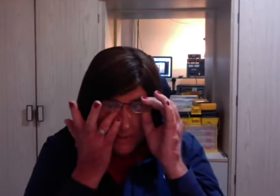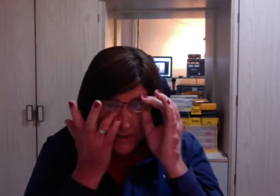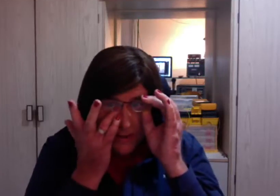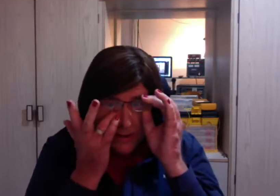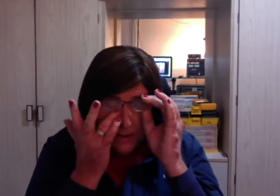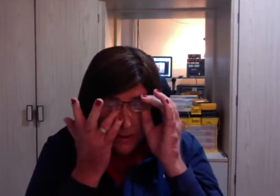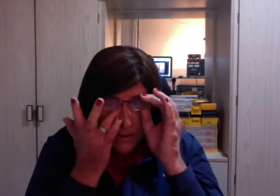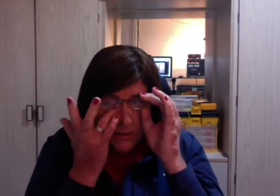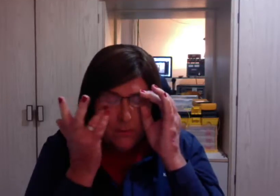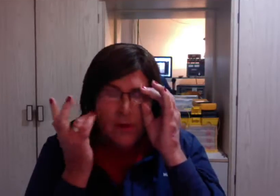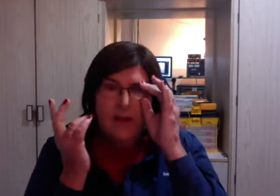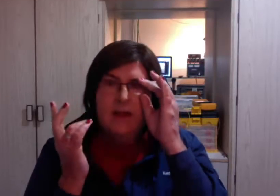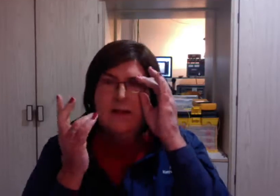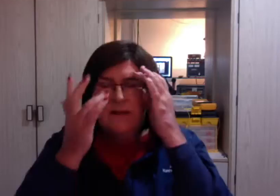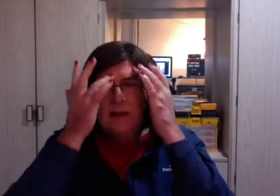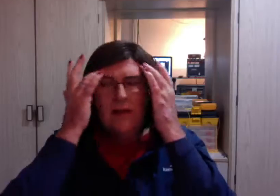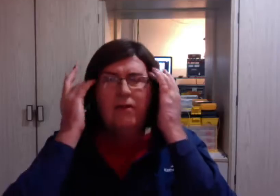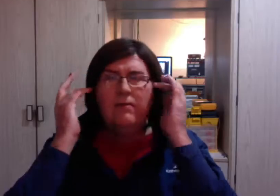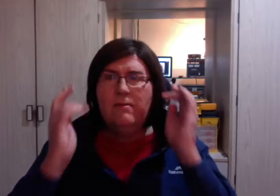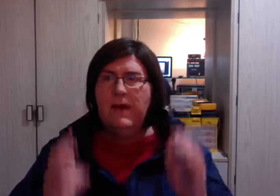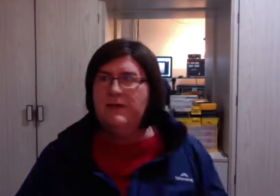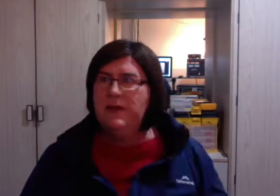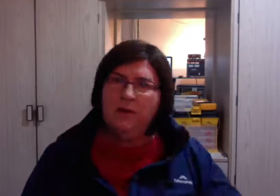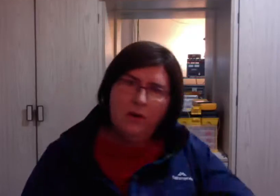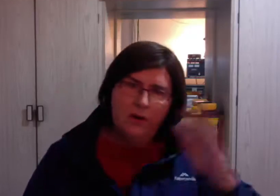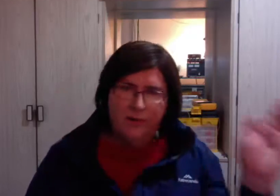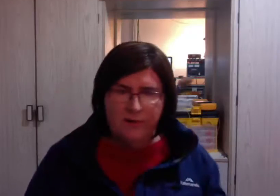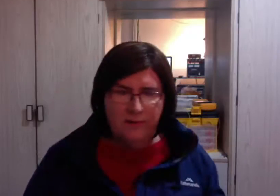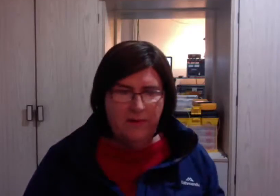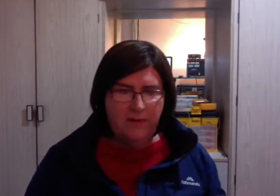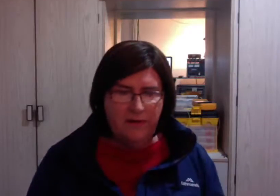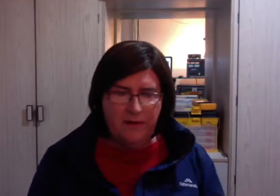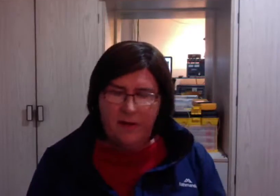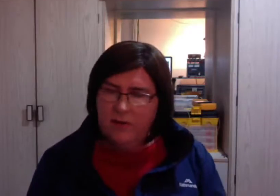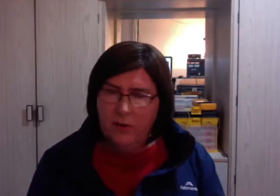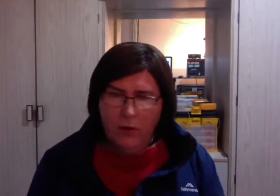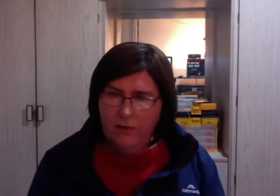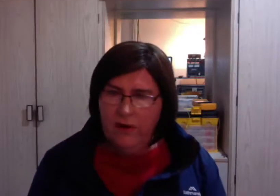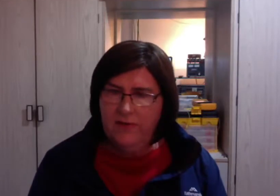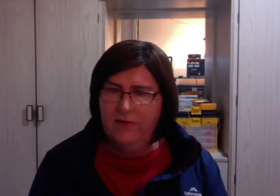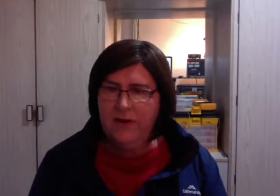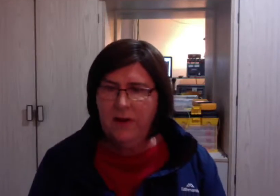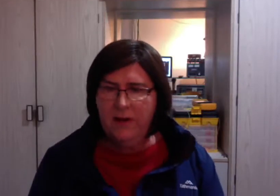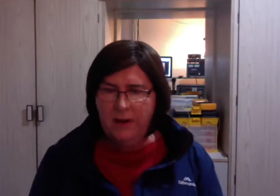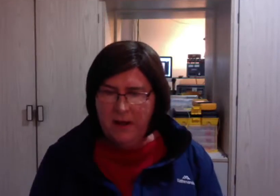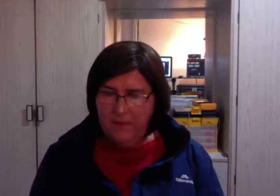Dare, and from Mount Dare across the Simpson Desert. There's an awful lot to see along the way.